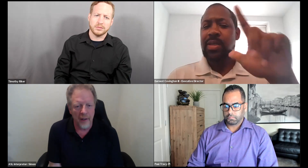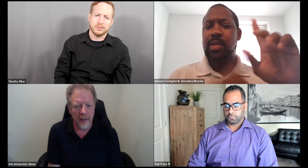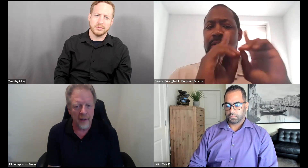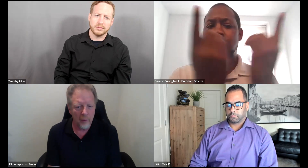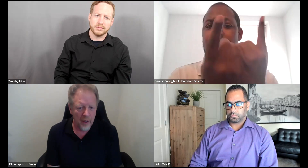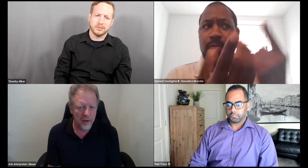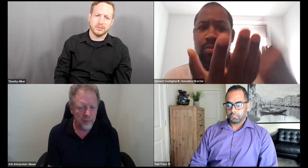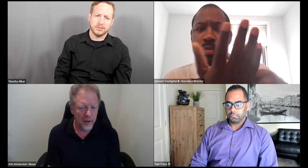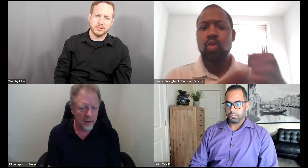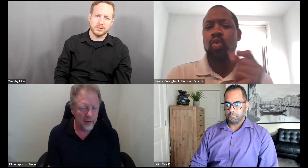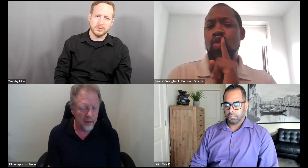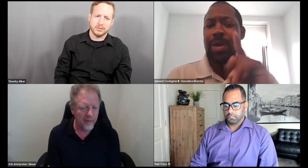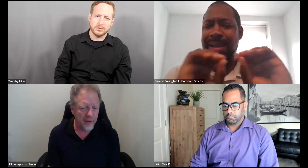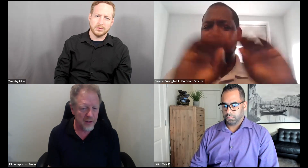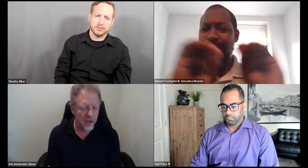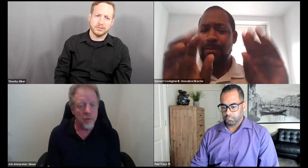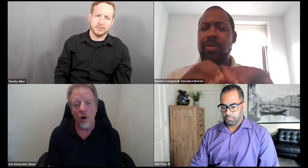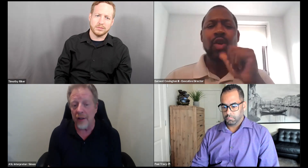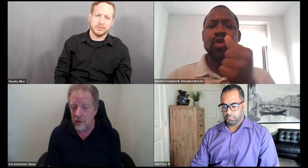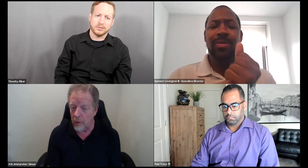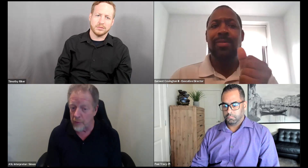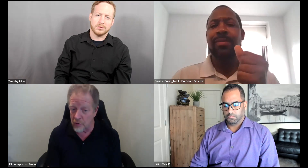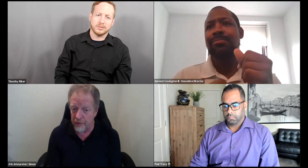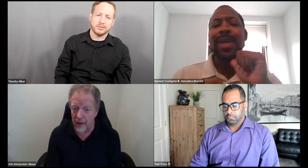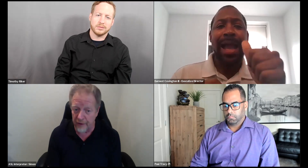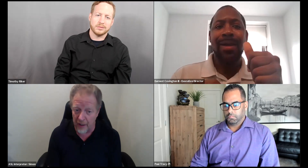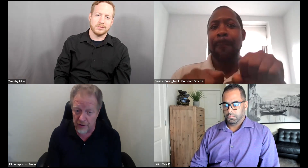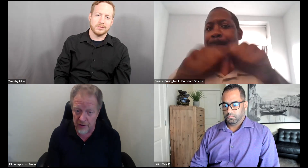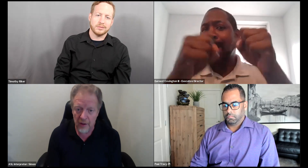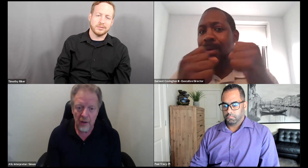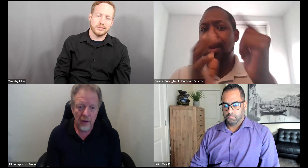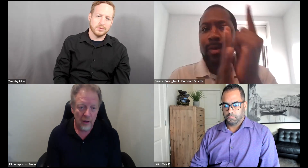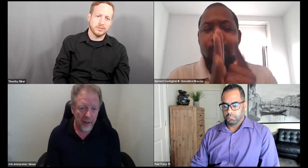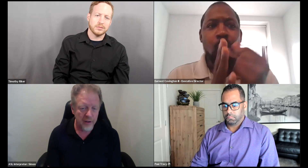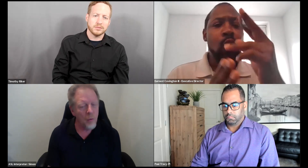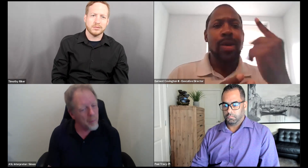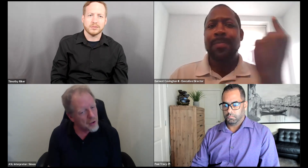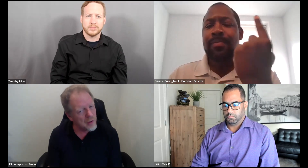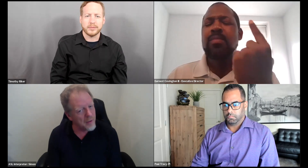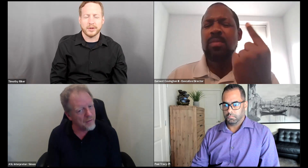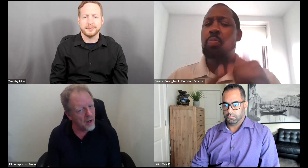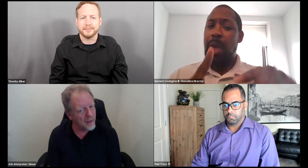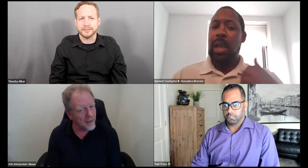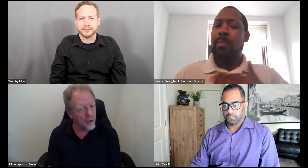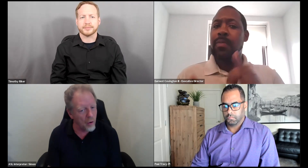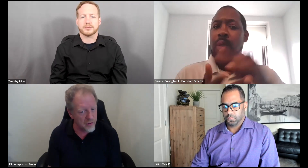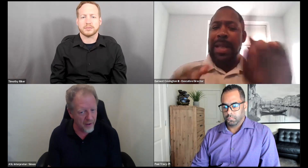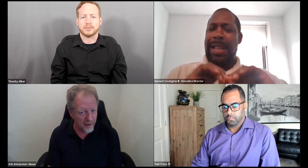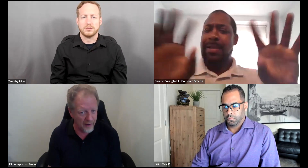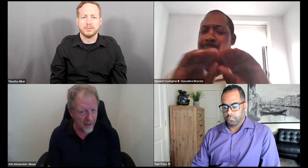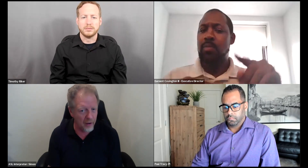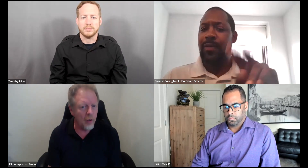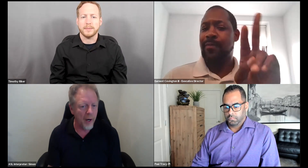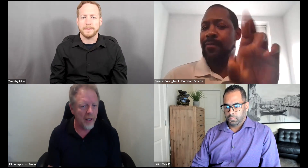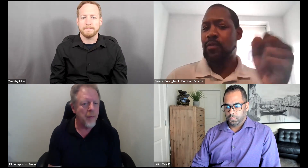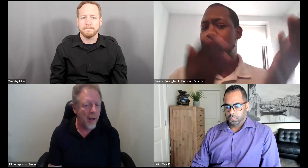and then I would like to have that discussion with our legal department too for clarifications. Okay, because I want to make sure that I'm not violating any laws or anything